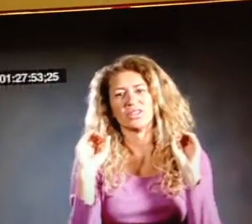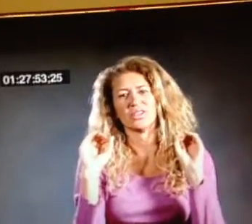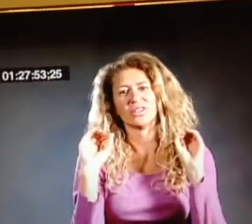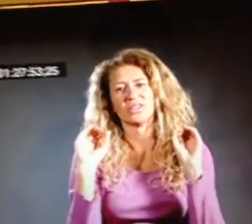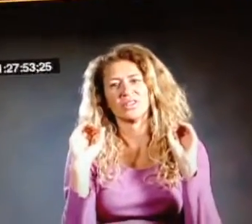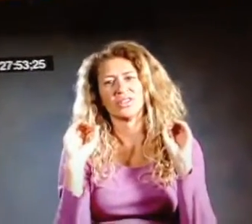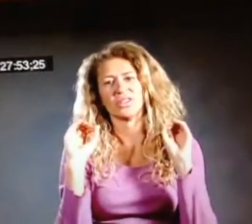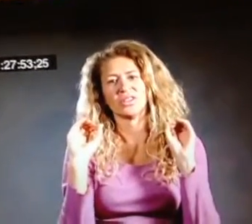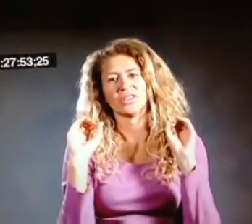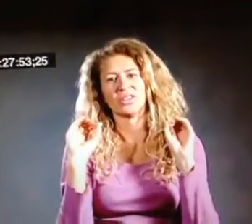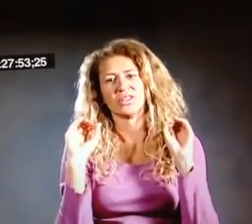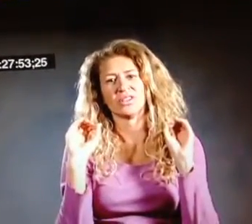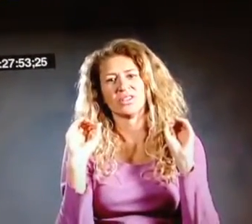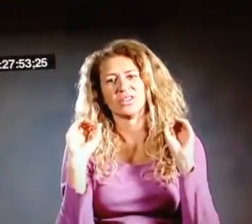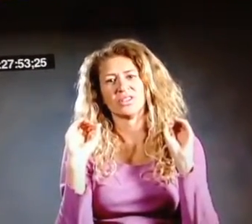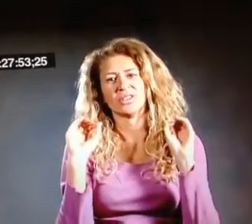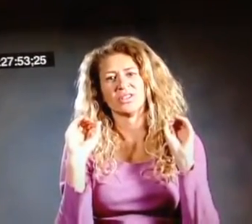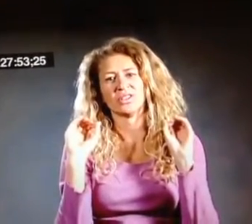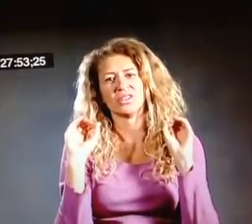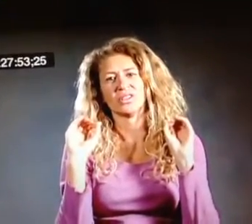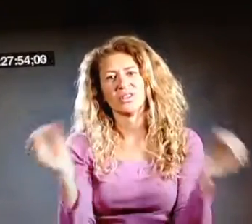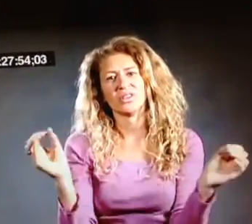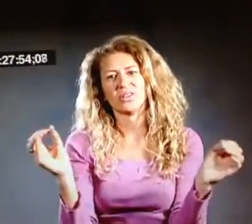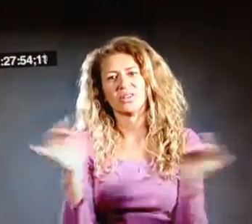the spinach was the same way.